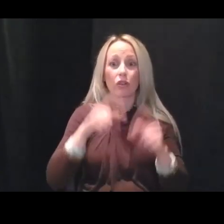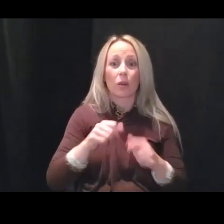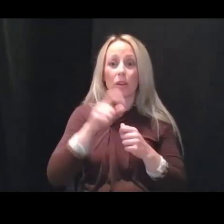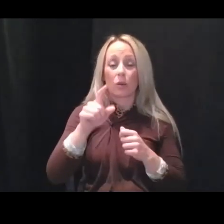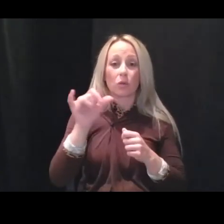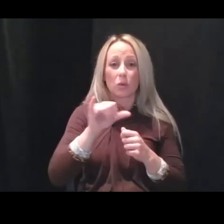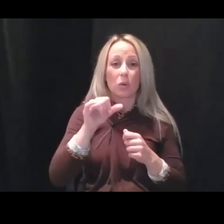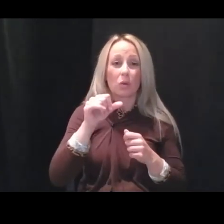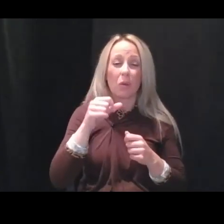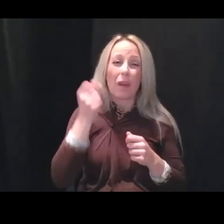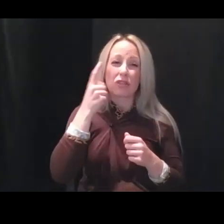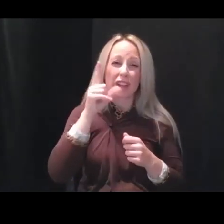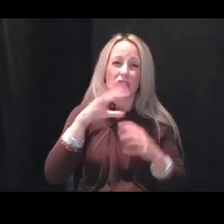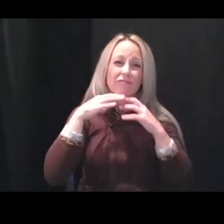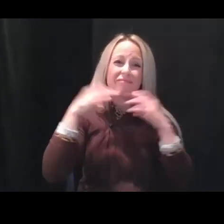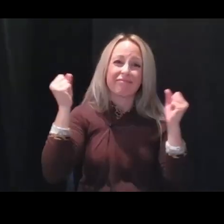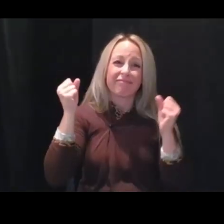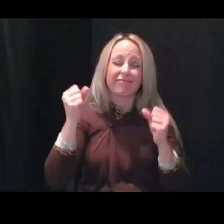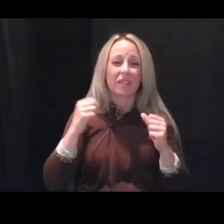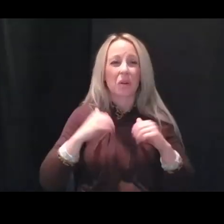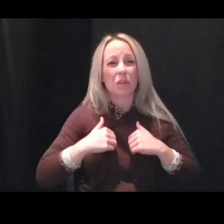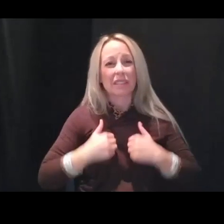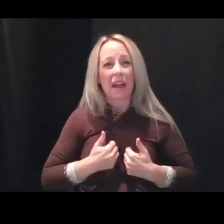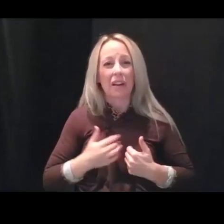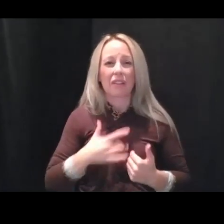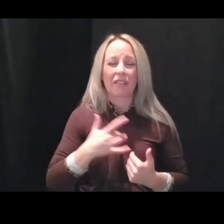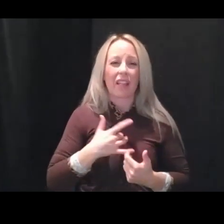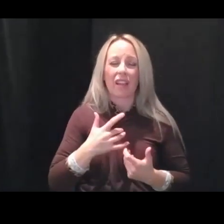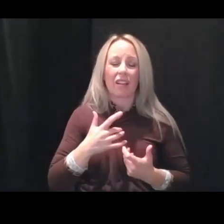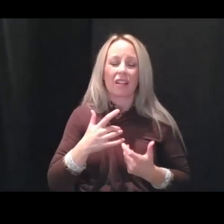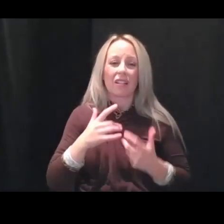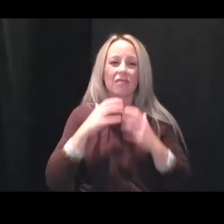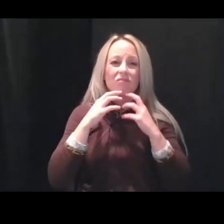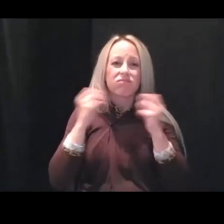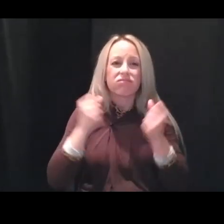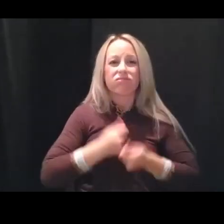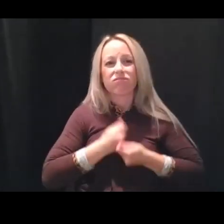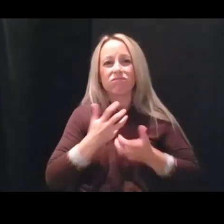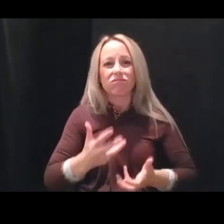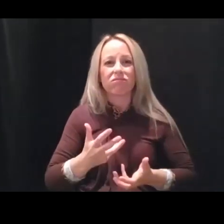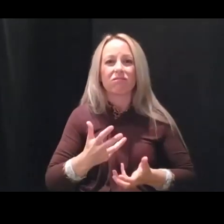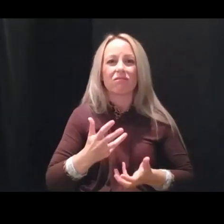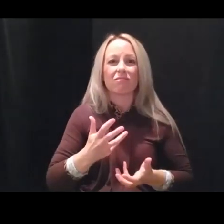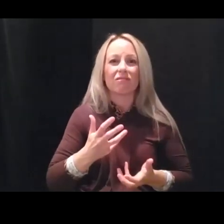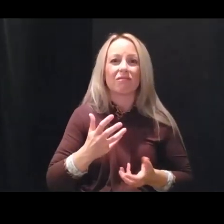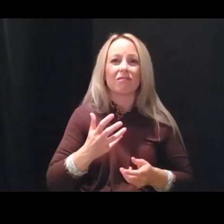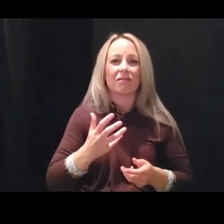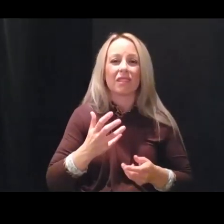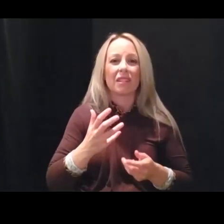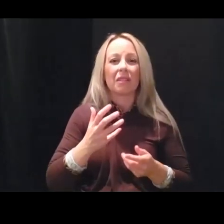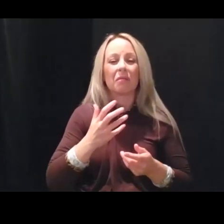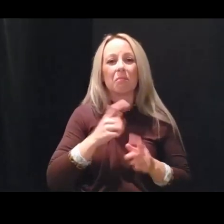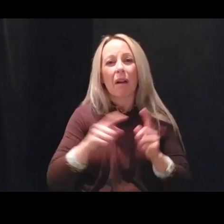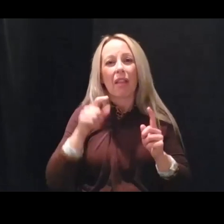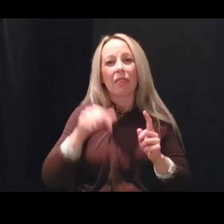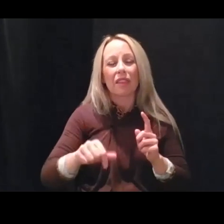too. We're tired, we're feeling defeated, and we don't have a clear picture of how and when things will change. But this